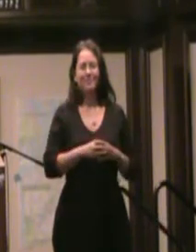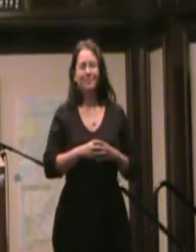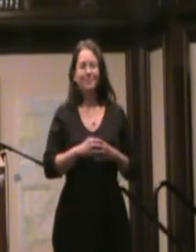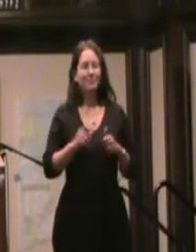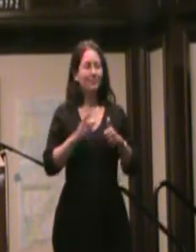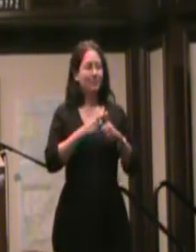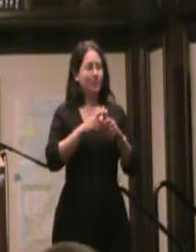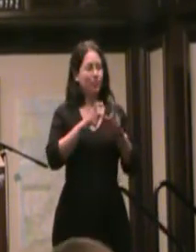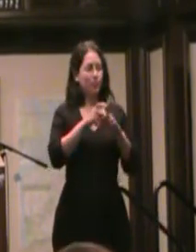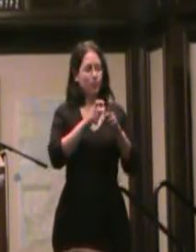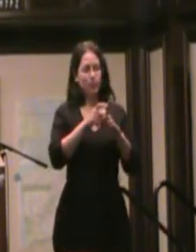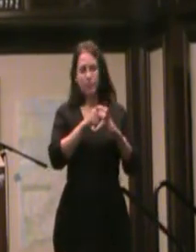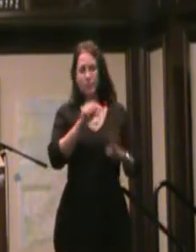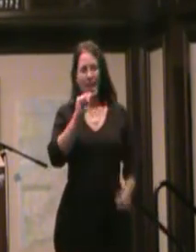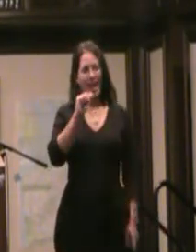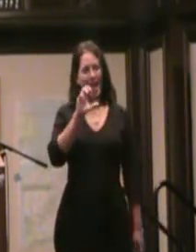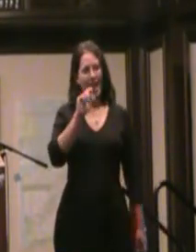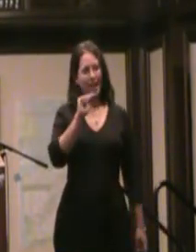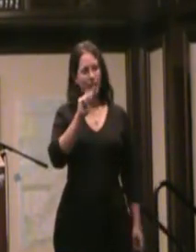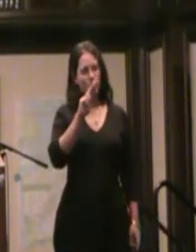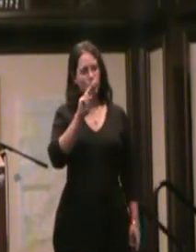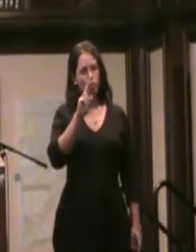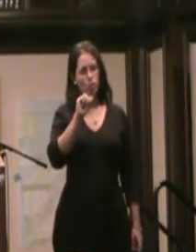The first word, number one, actually,